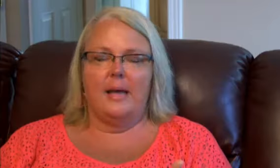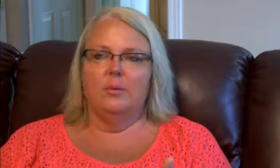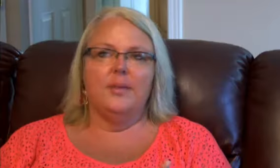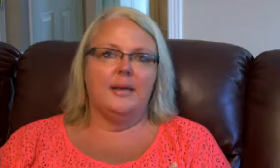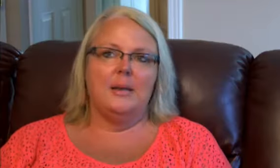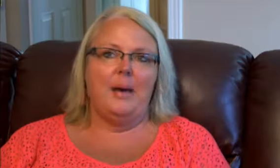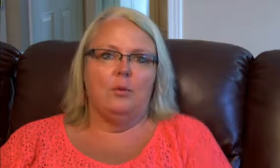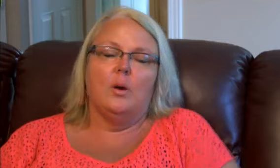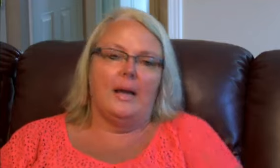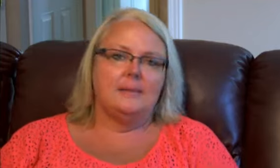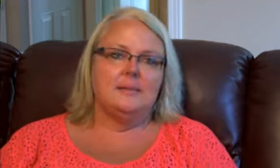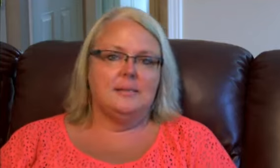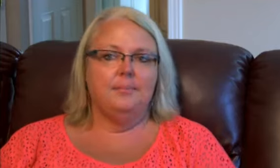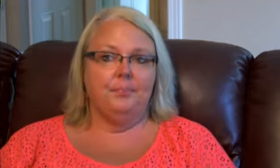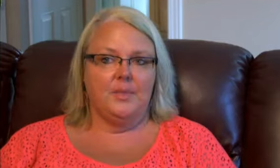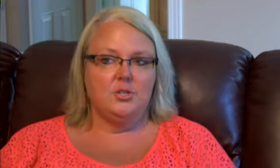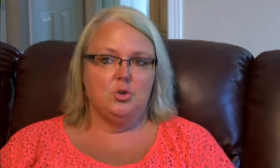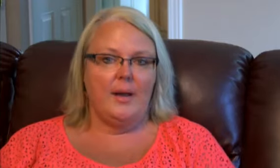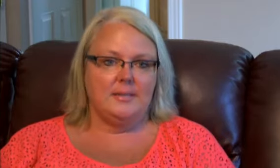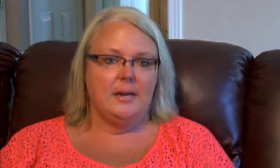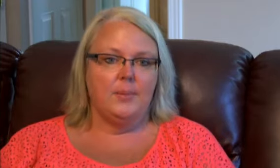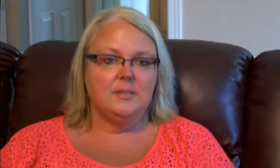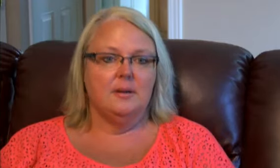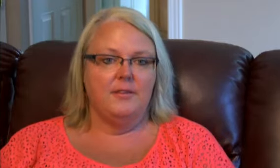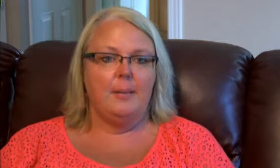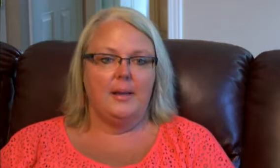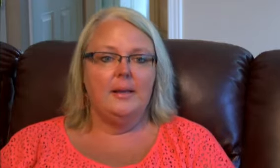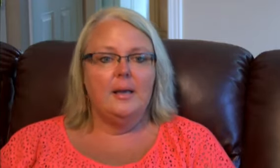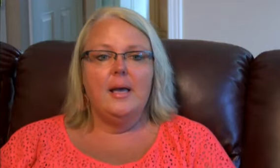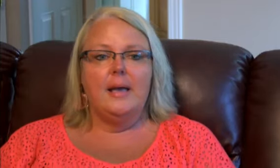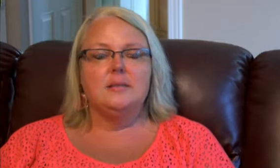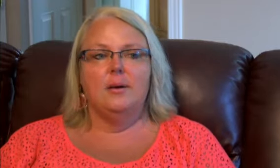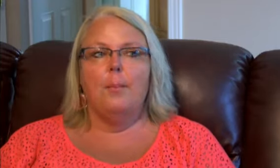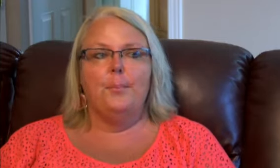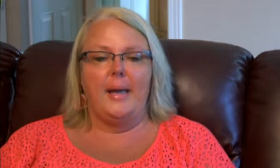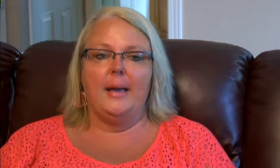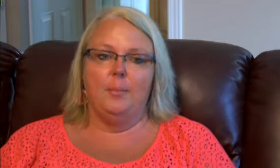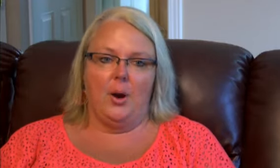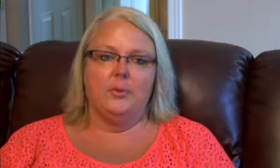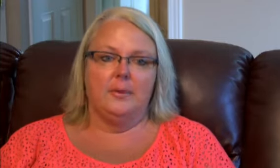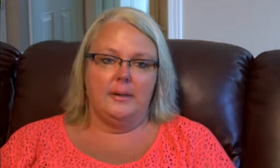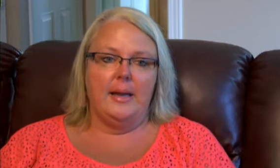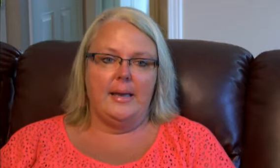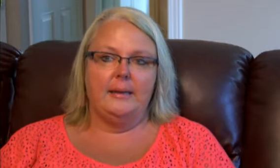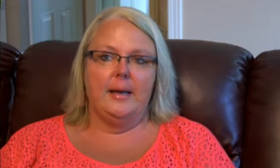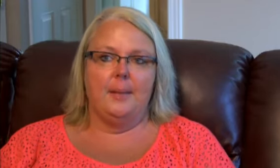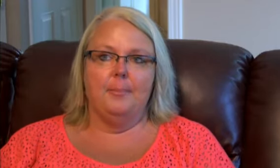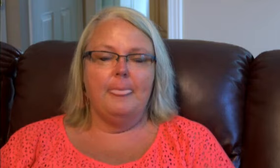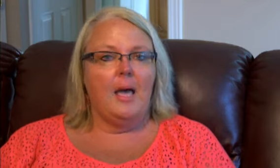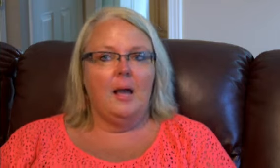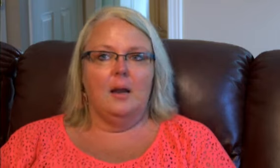don't think anybody realizes the stress that it puts on a family. It's a big burden, and lots